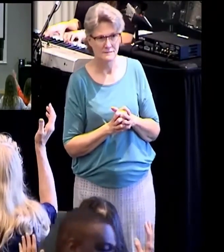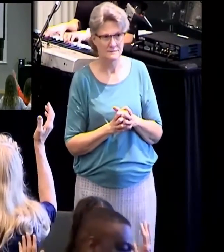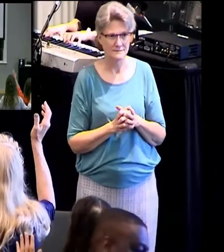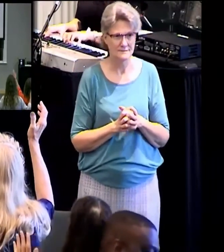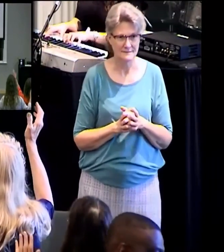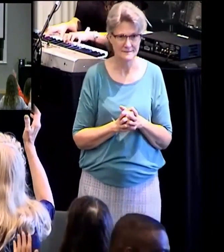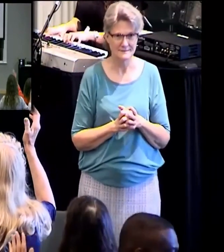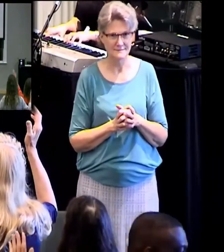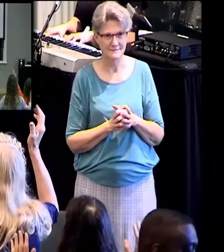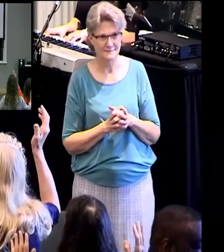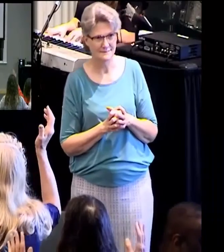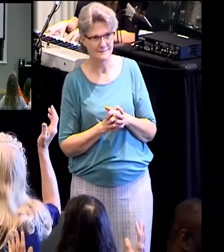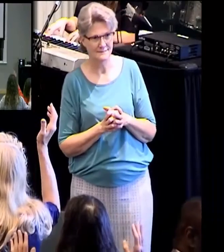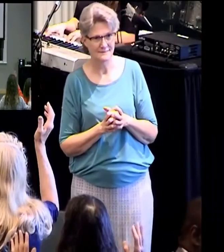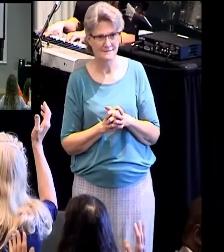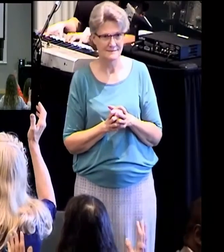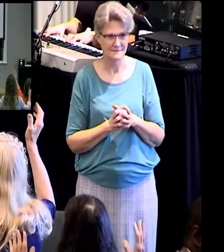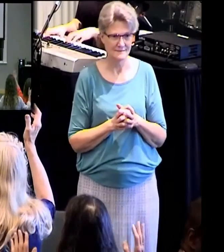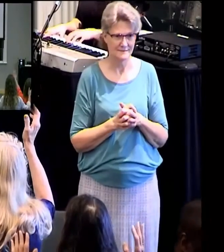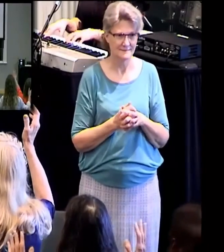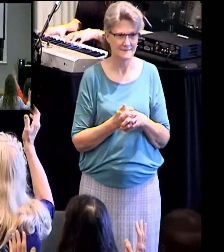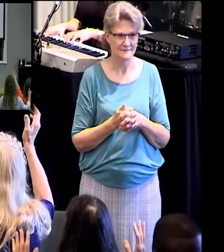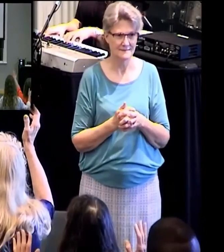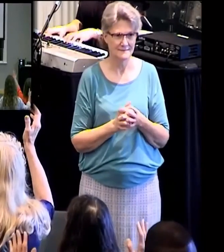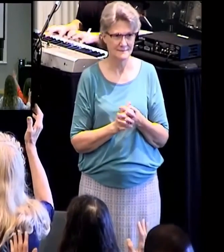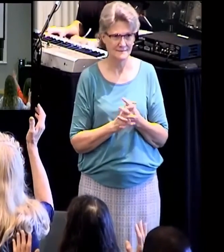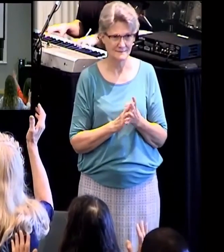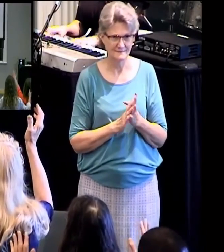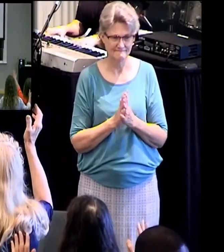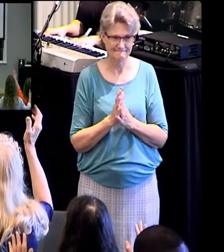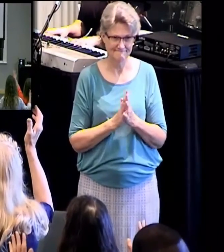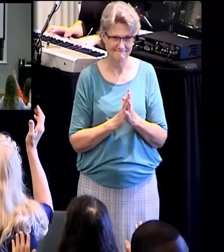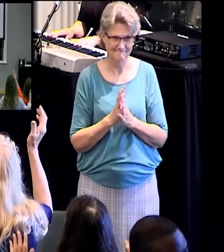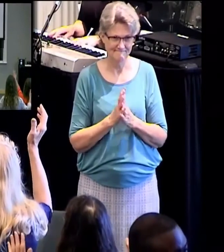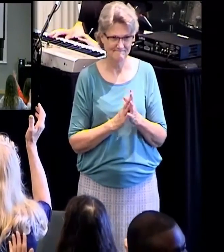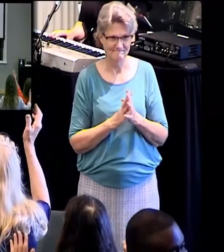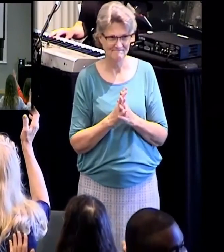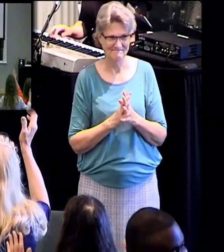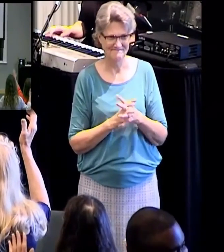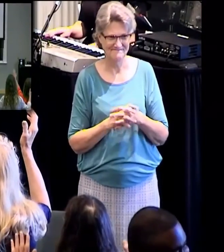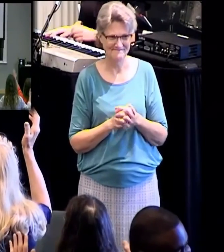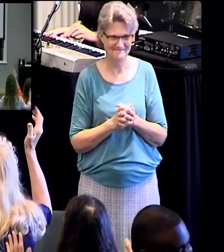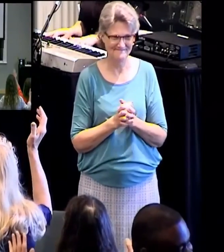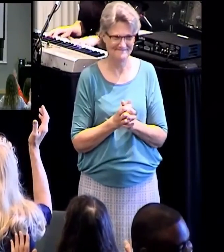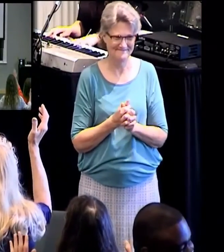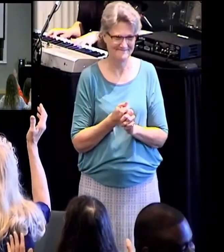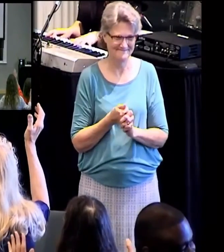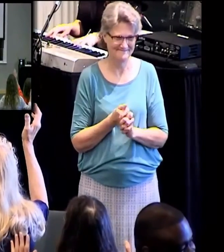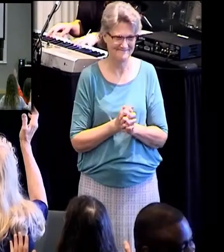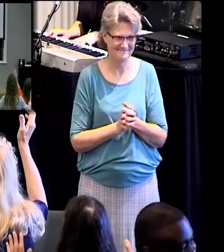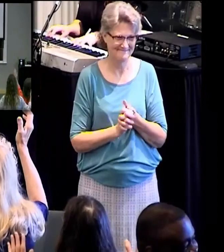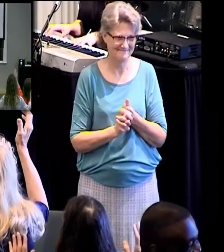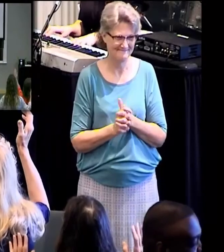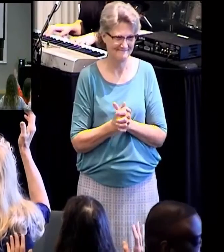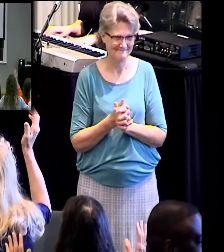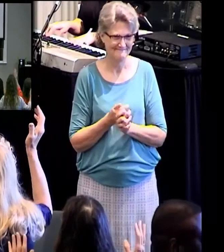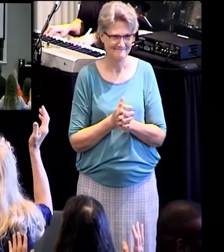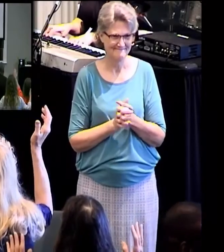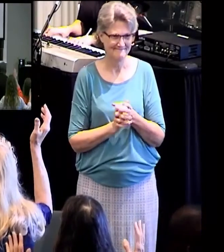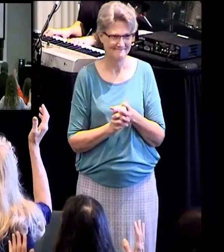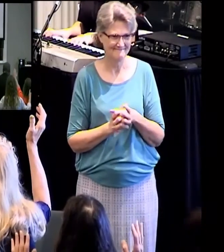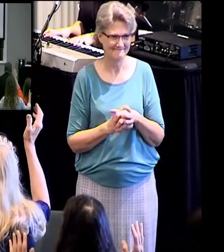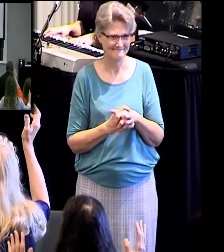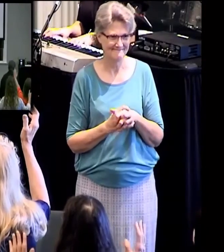here. Didn't he say we are people of a name? We don't deny